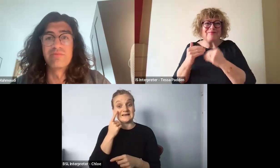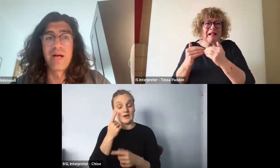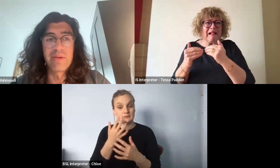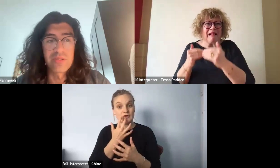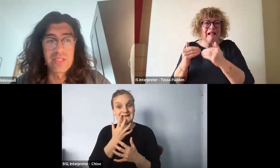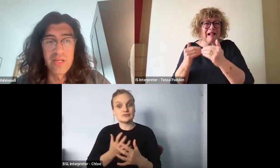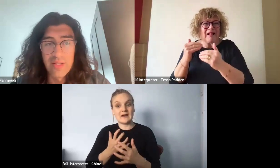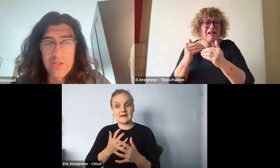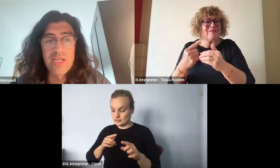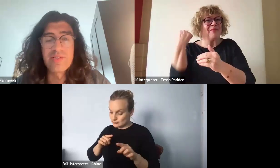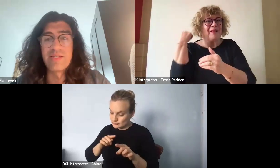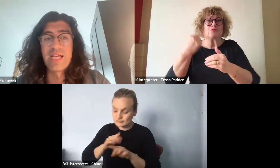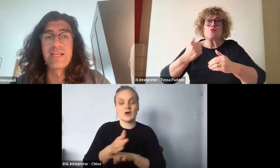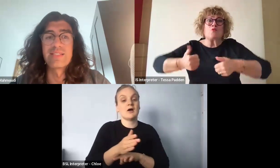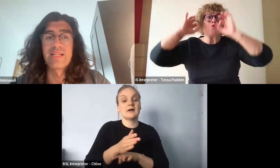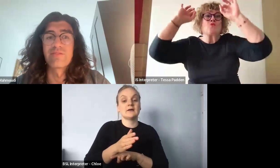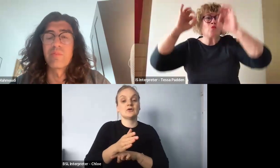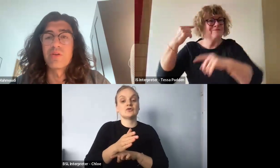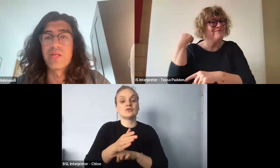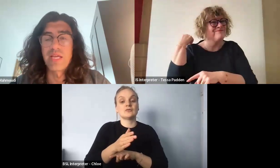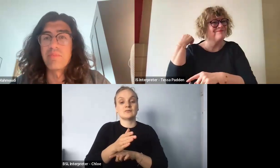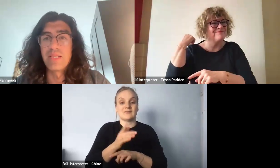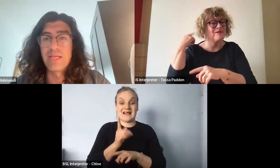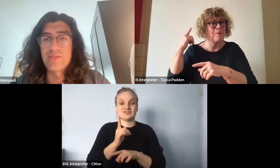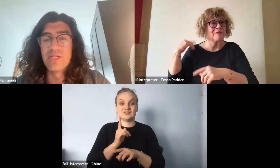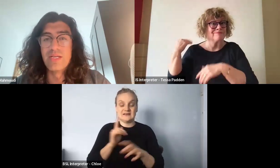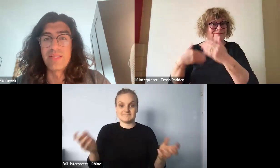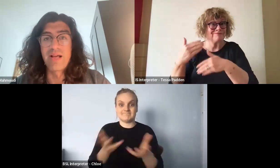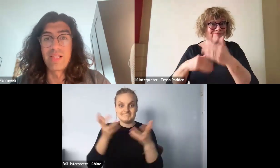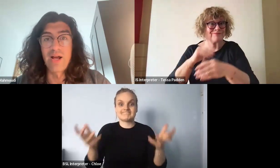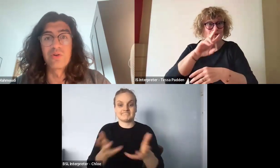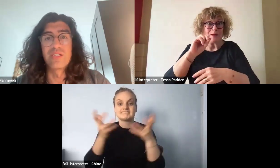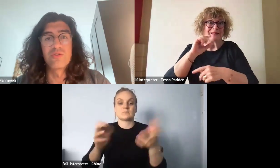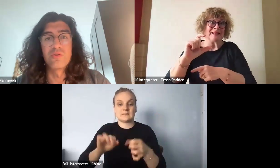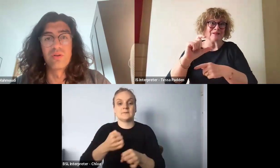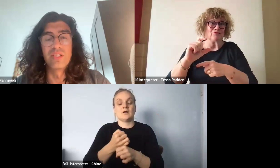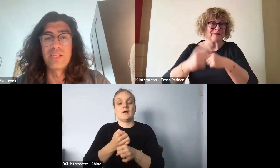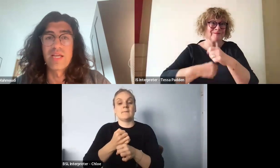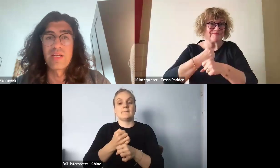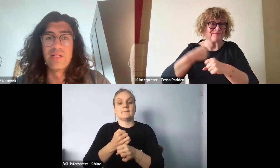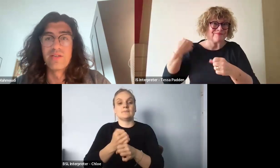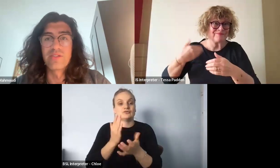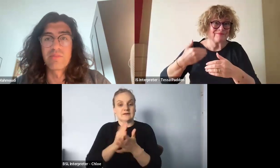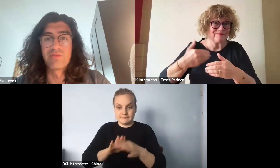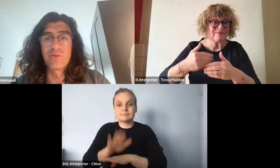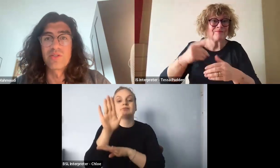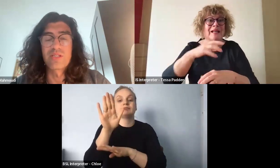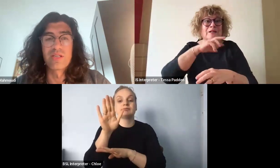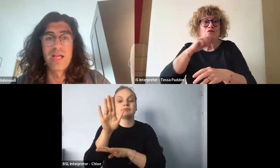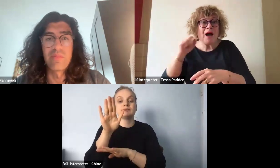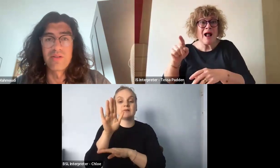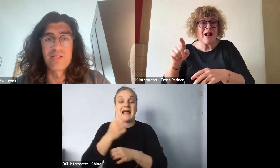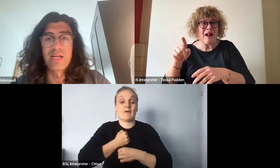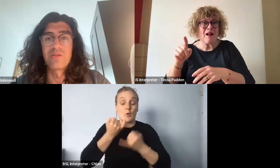development of biometric technologies and data-intensive computing capabilities that have allowed it to really take some of our